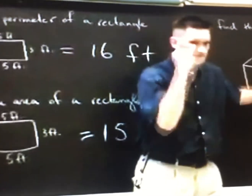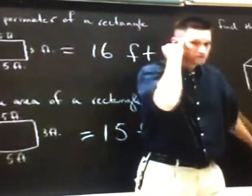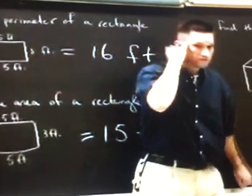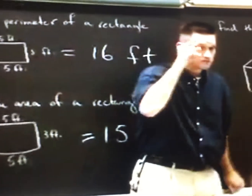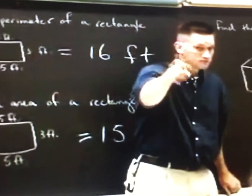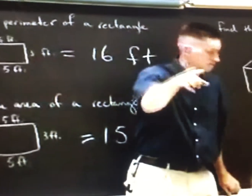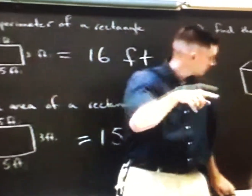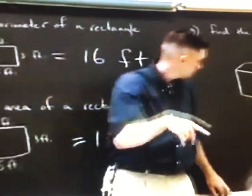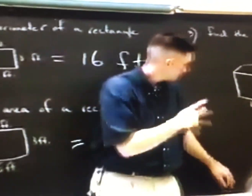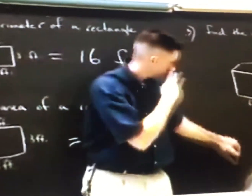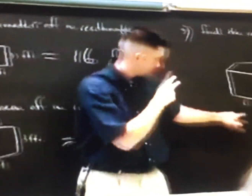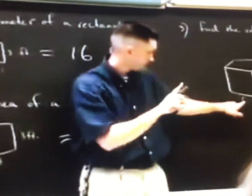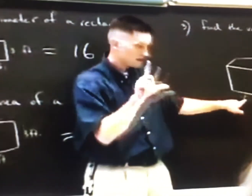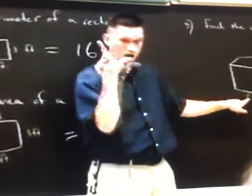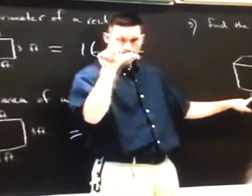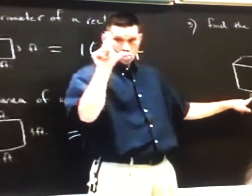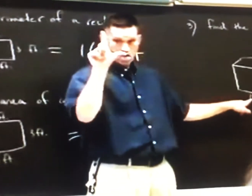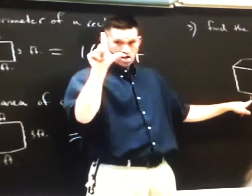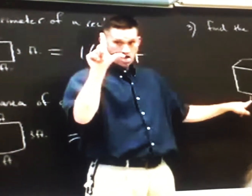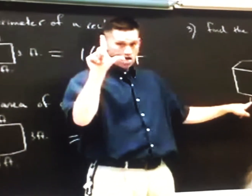Length, height. You multiply them together.